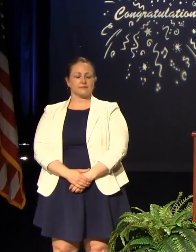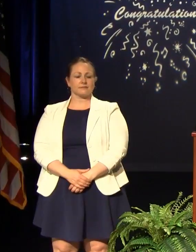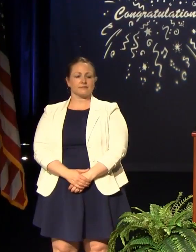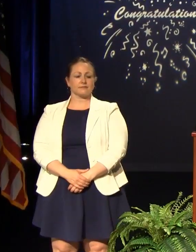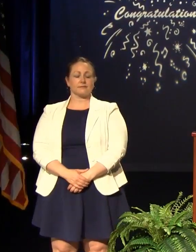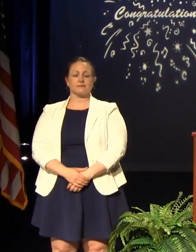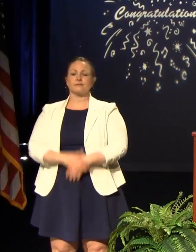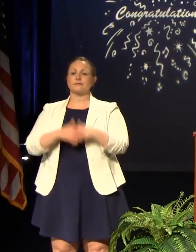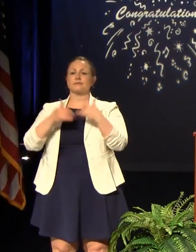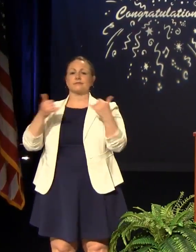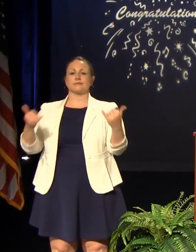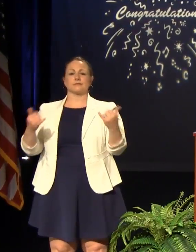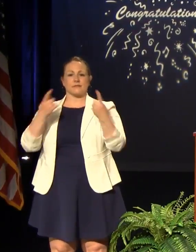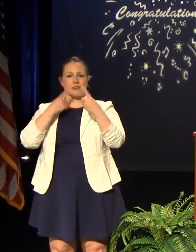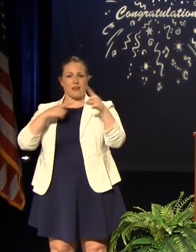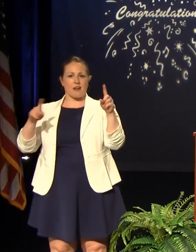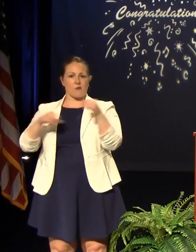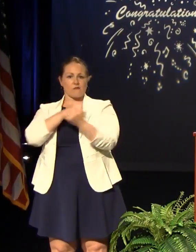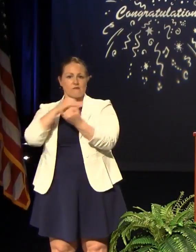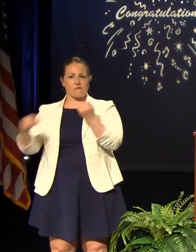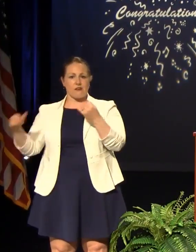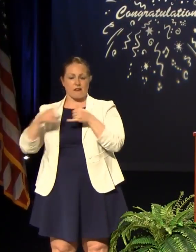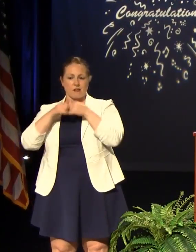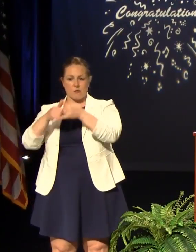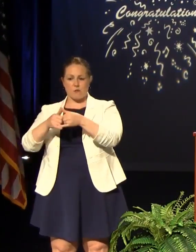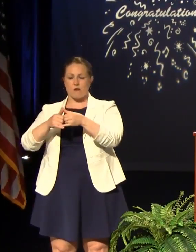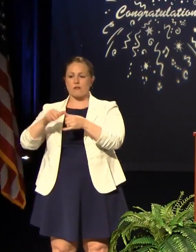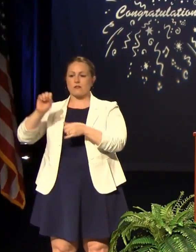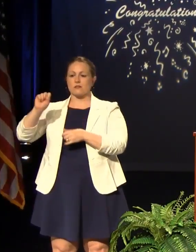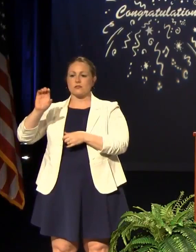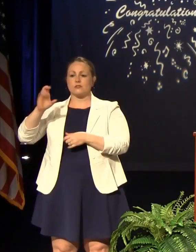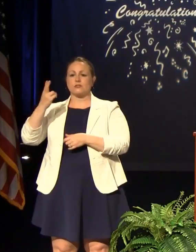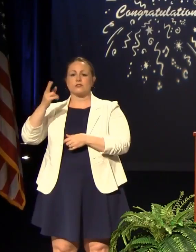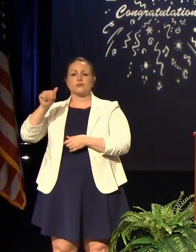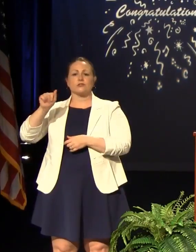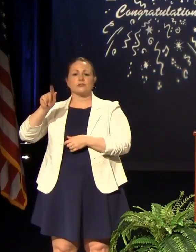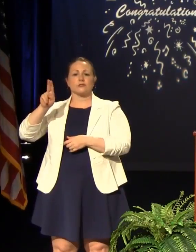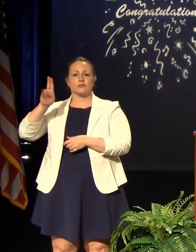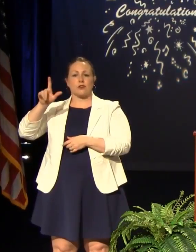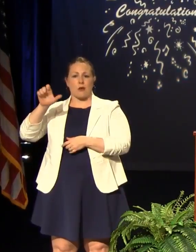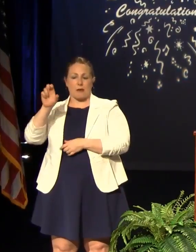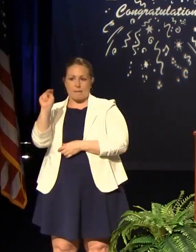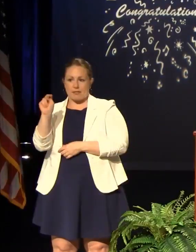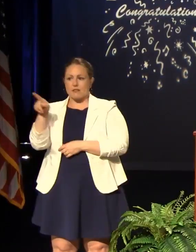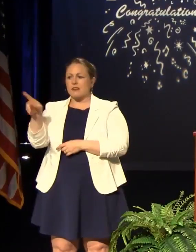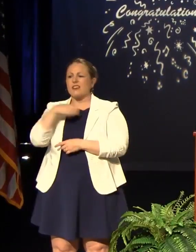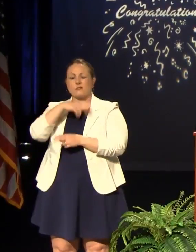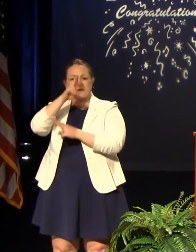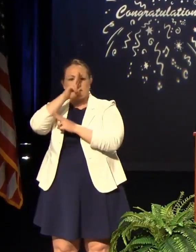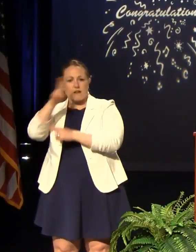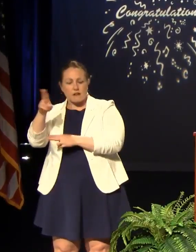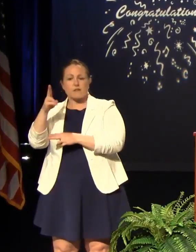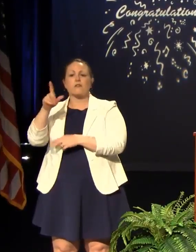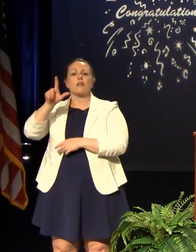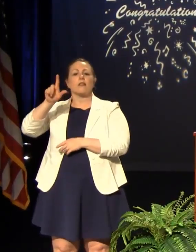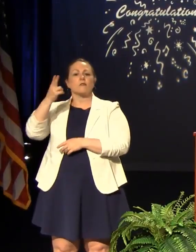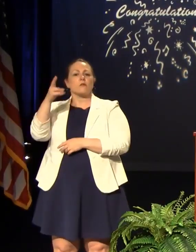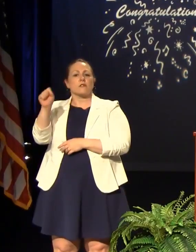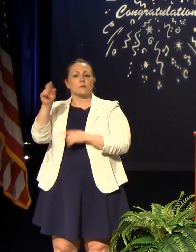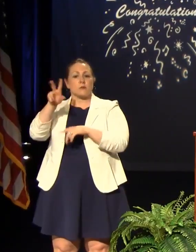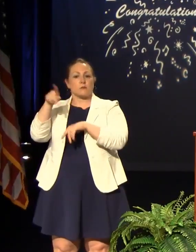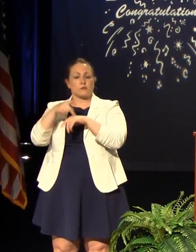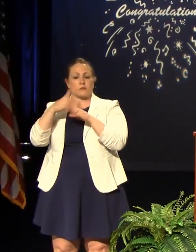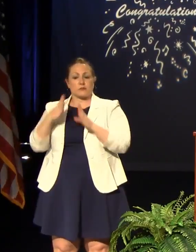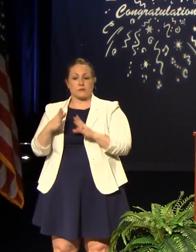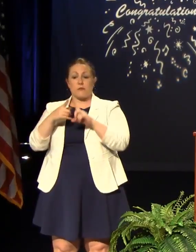This brings us to the Robert H. Schauble Award. Mr. Robert H. Schauble served honorably as Lakeview High School principal from